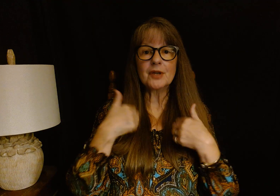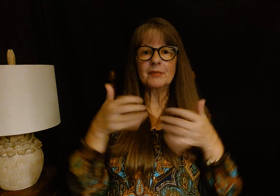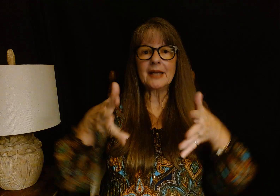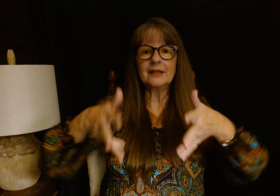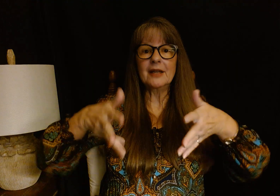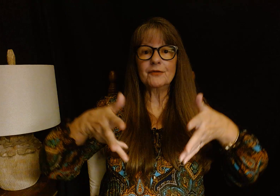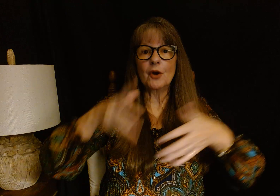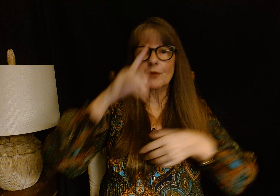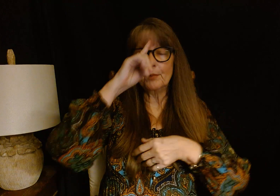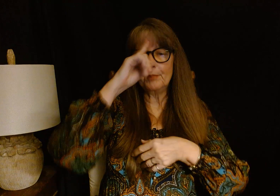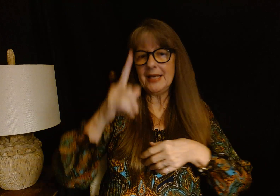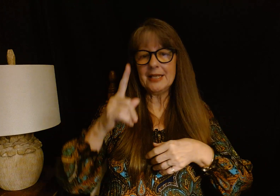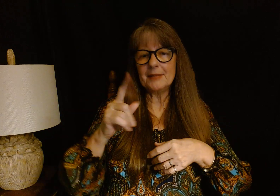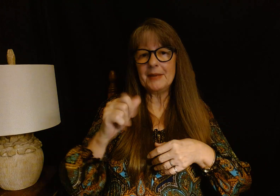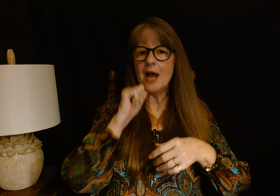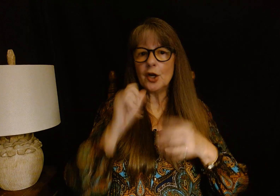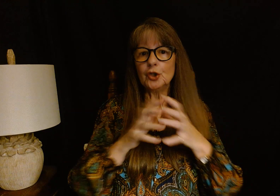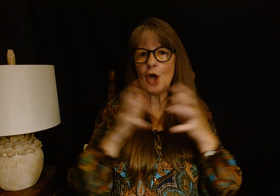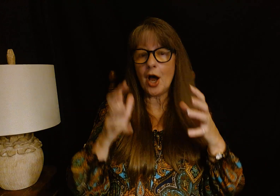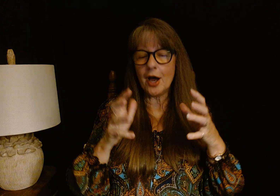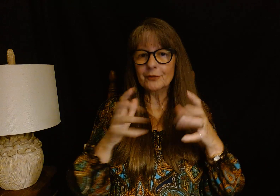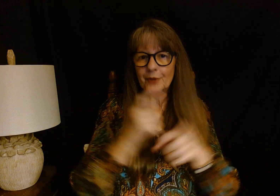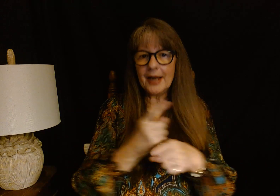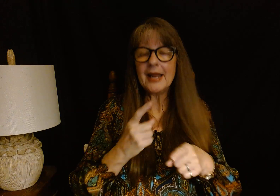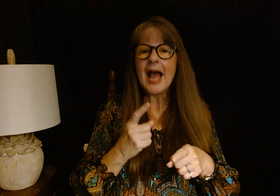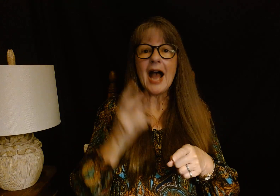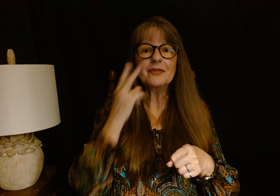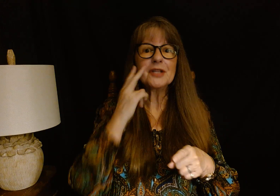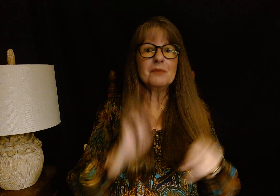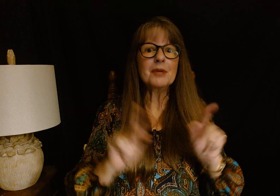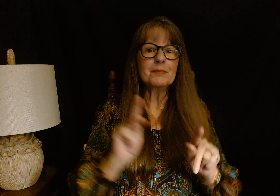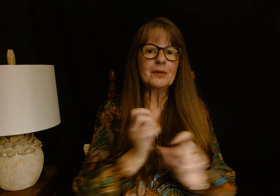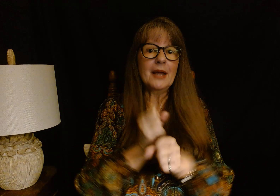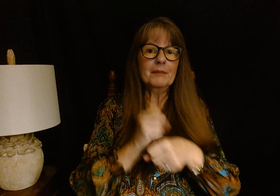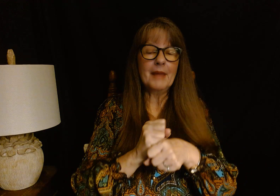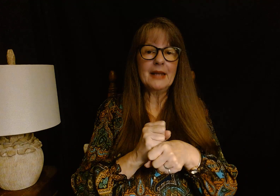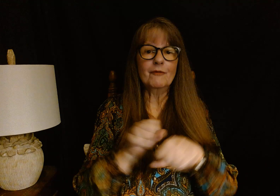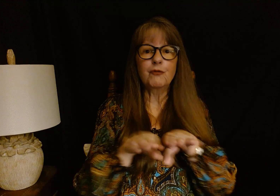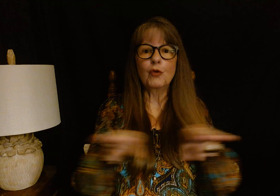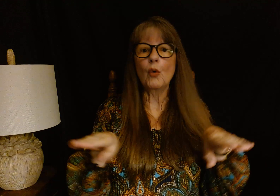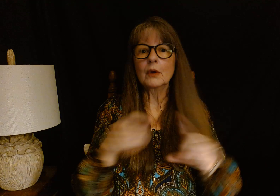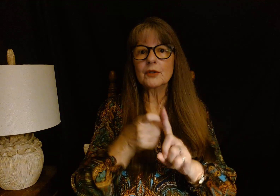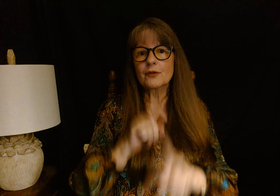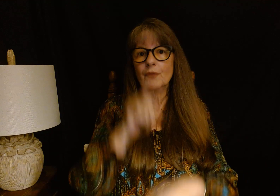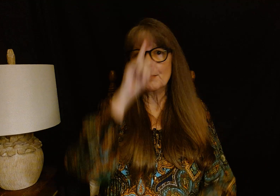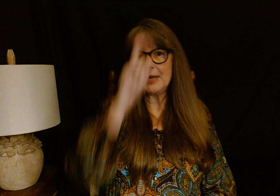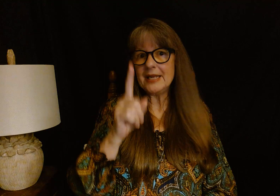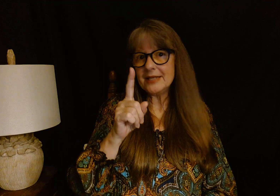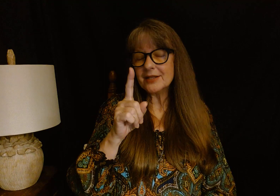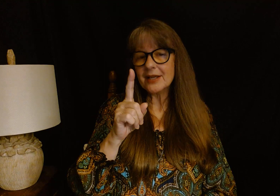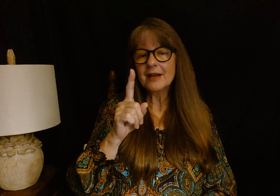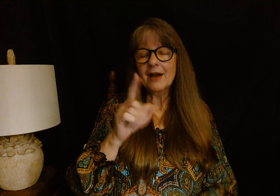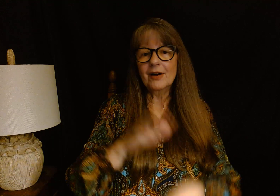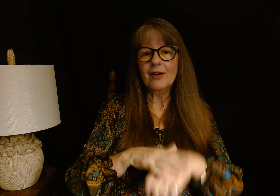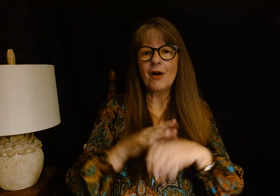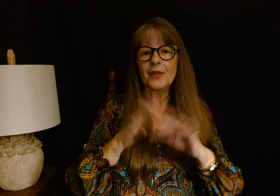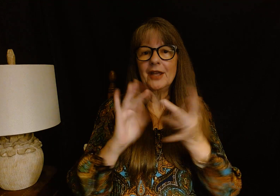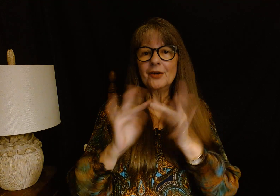like leftover pennies. I mean, not a lot, right? I've seen people like make floors from pennies on the